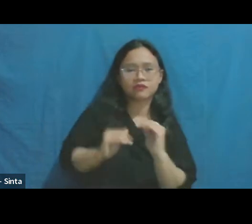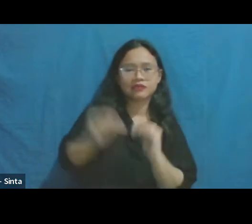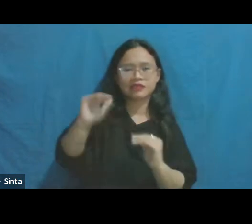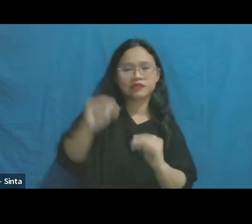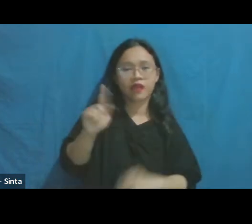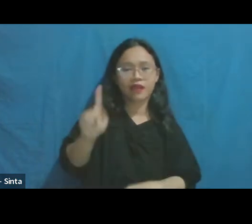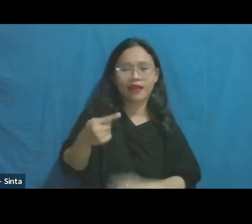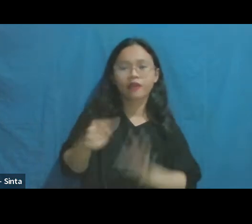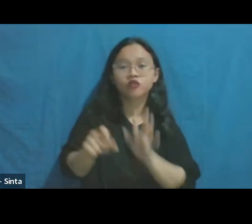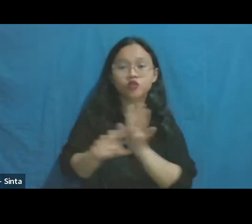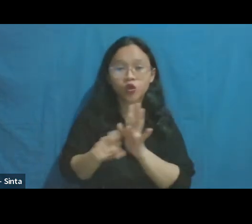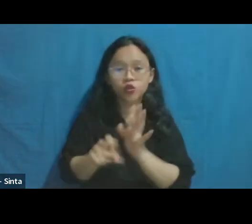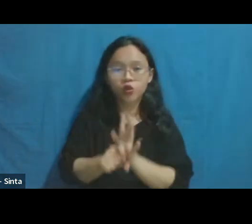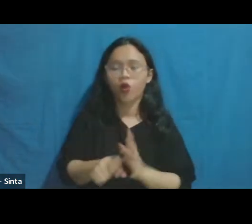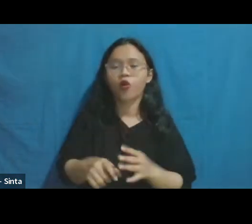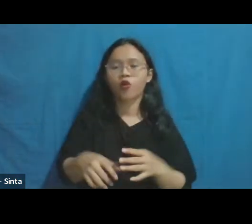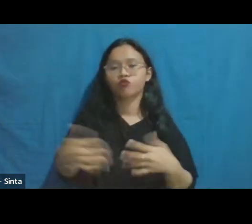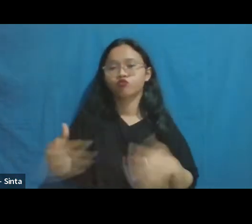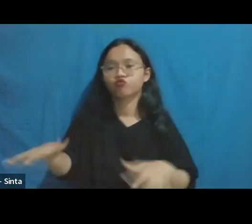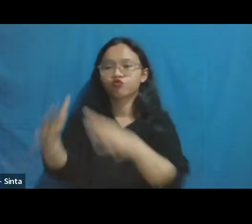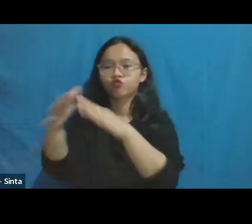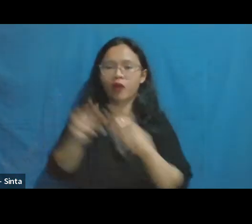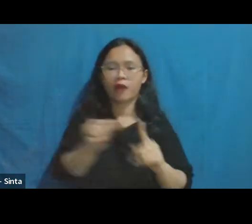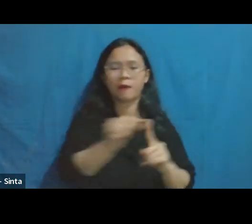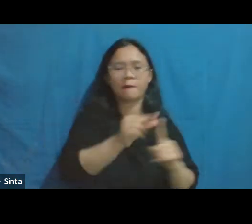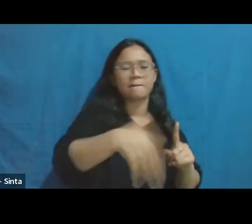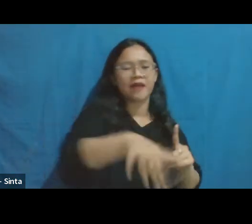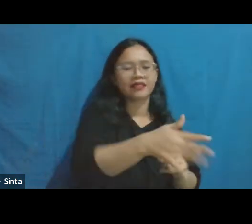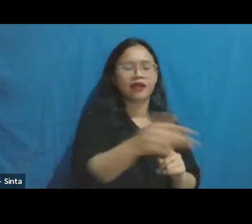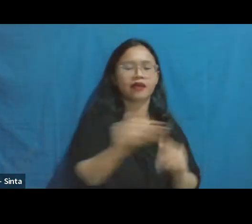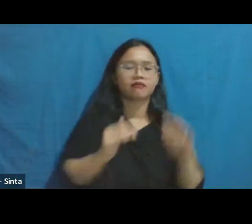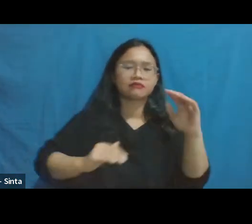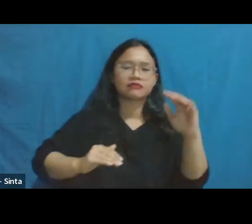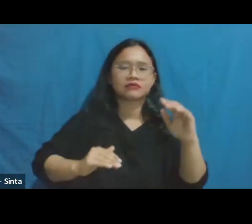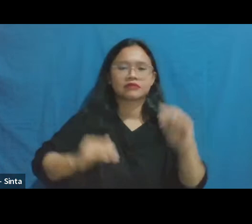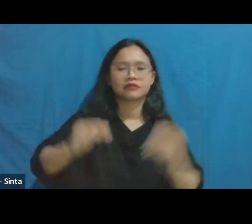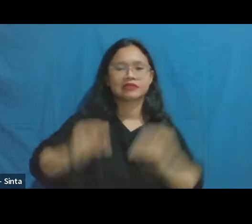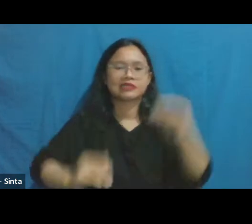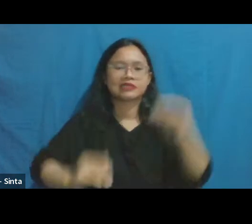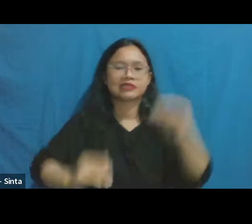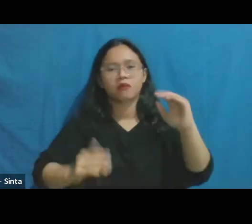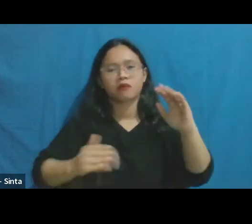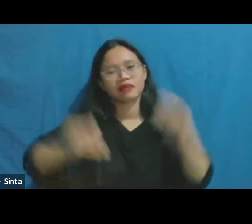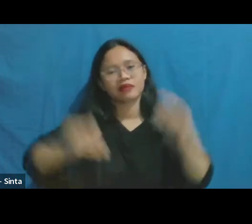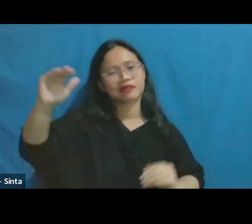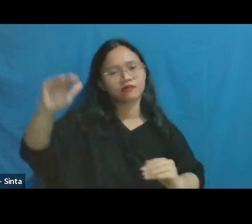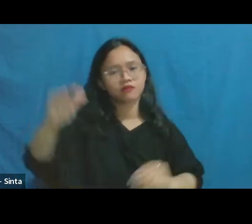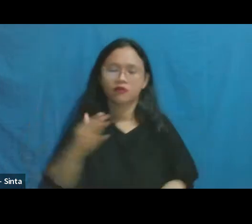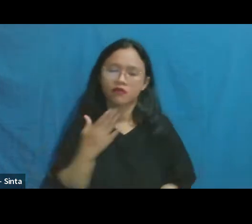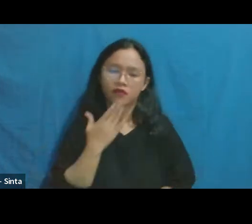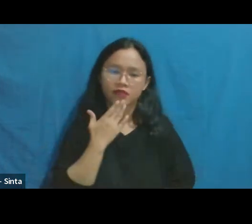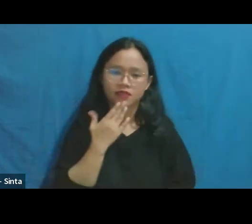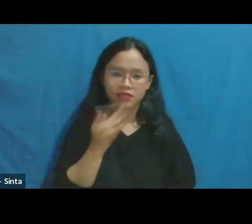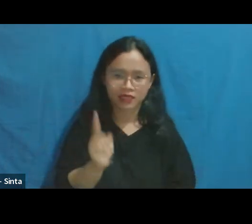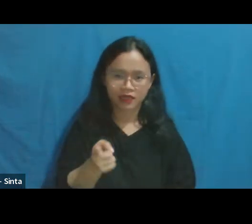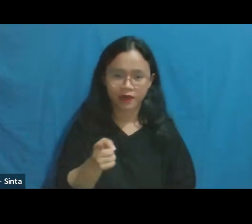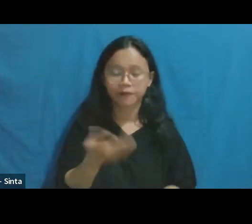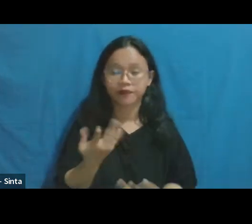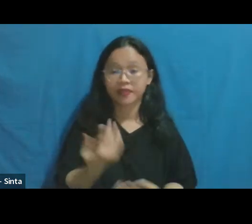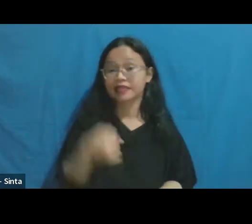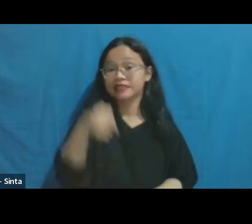You see this now it's in the internet or digital access, but there's also a more